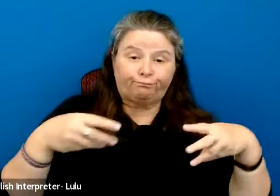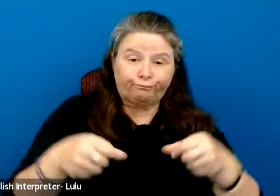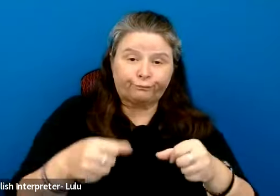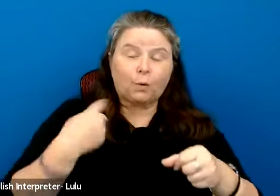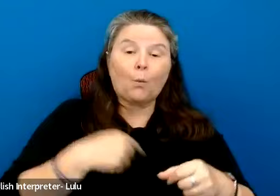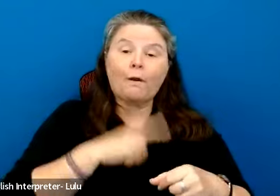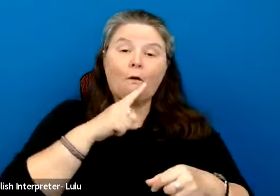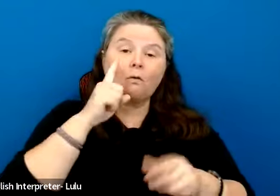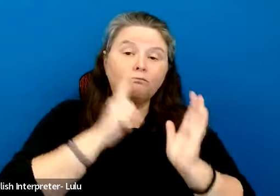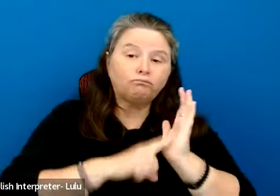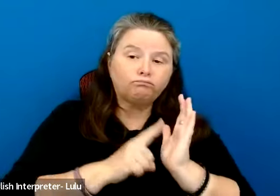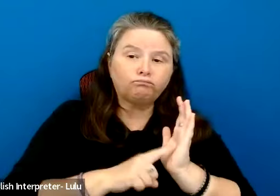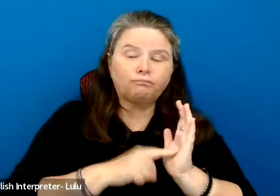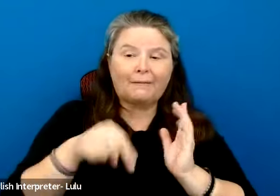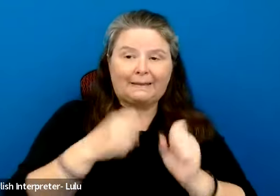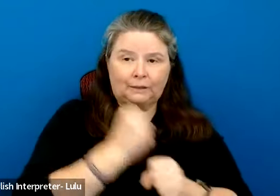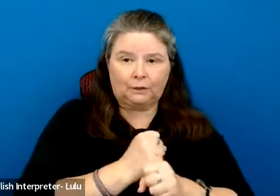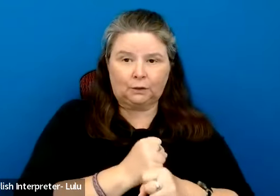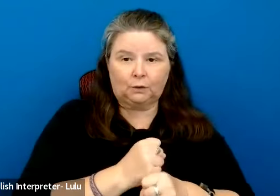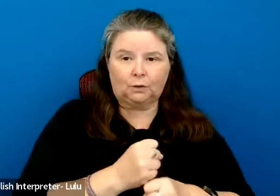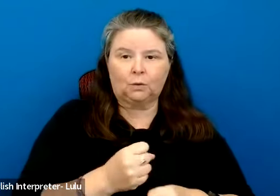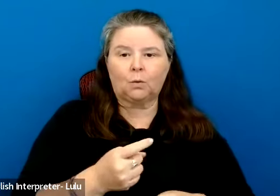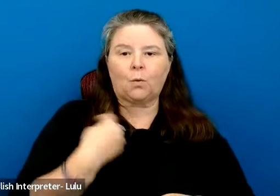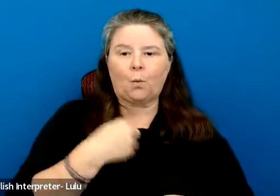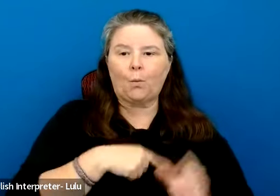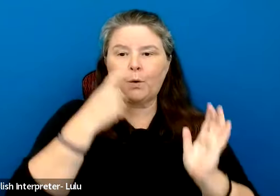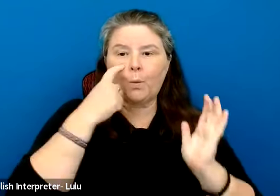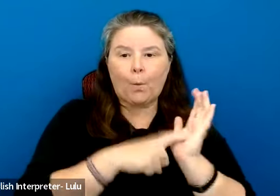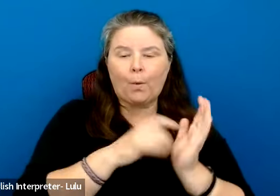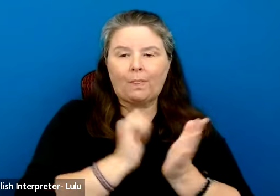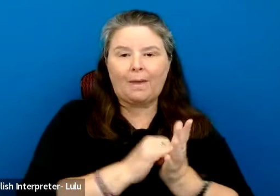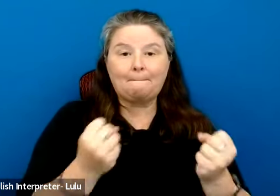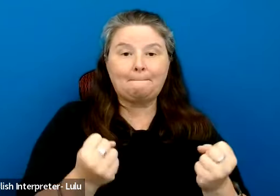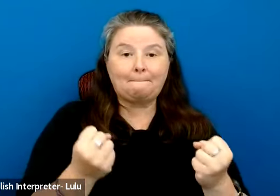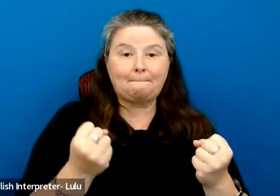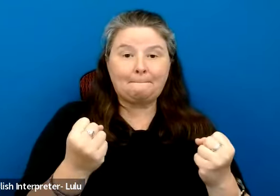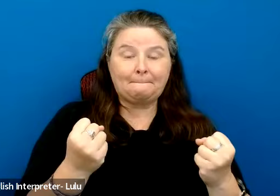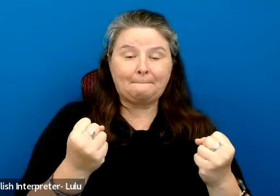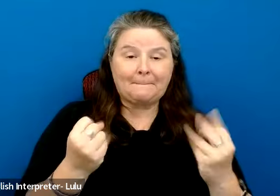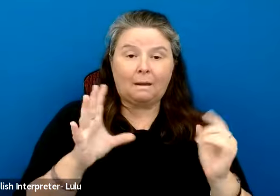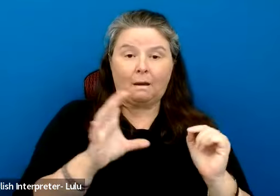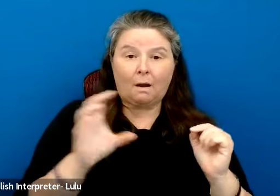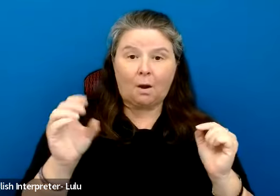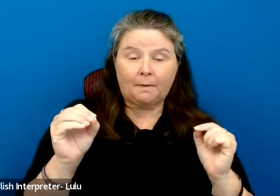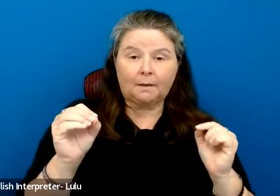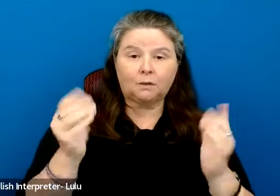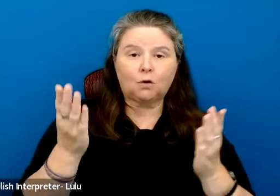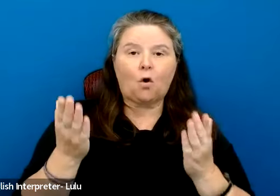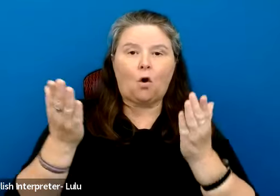are exploring this year. We noticed that many companies